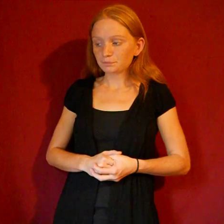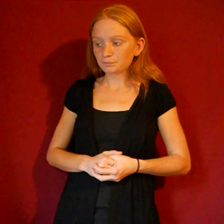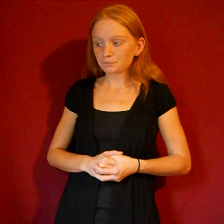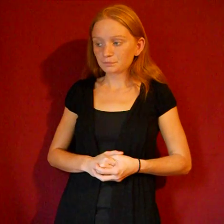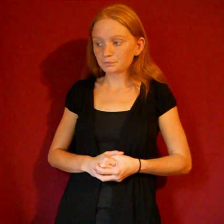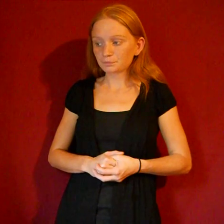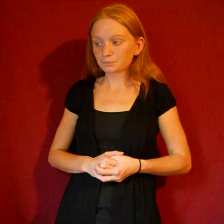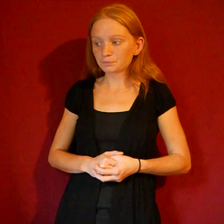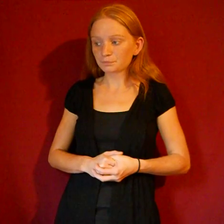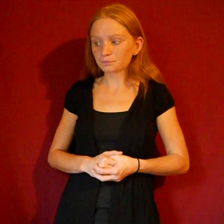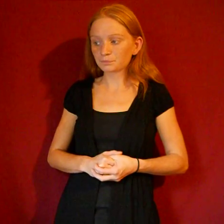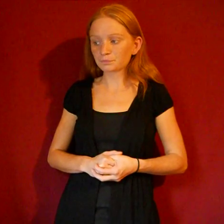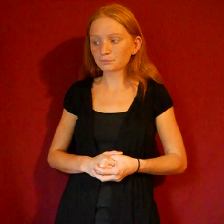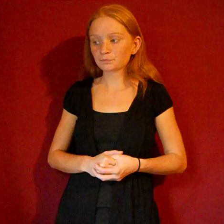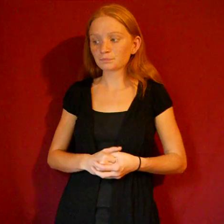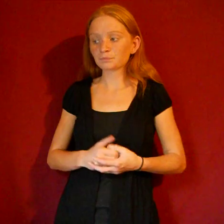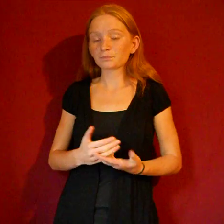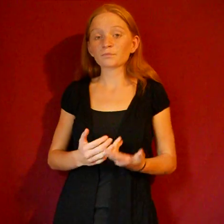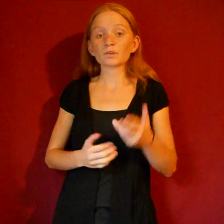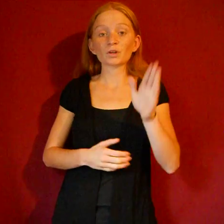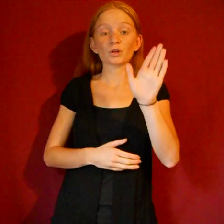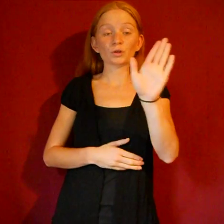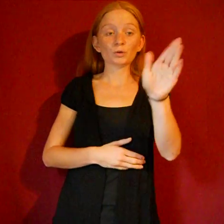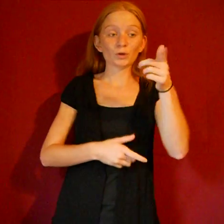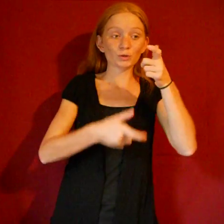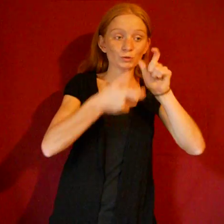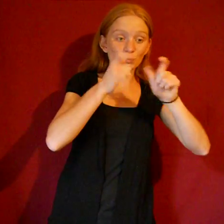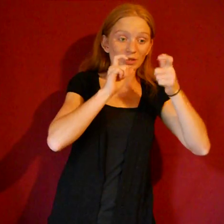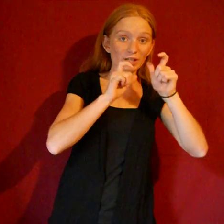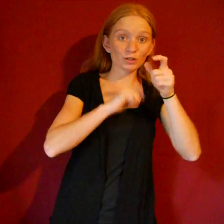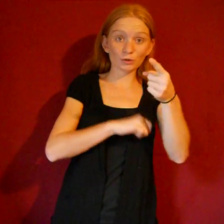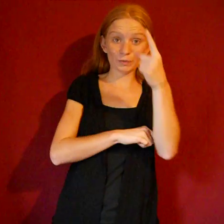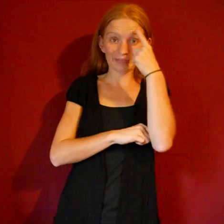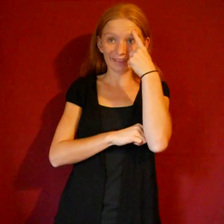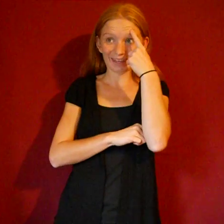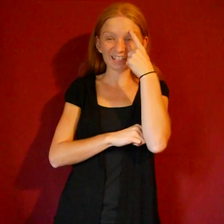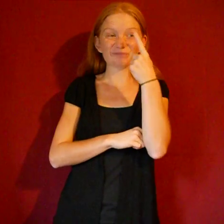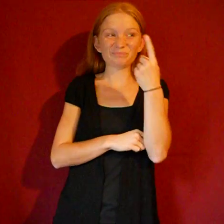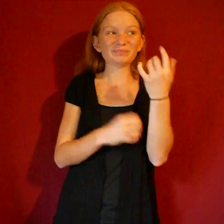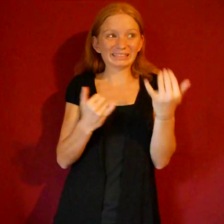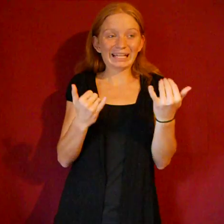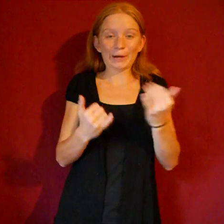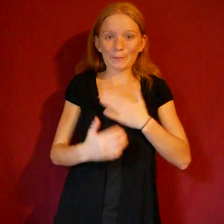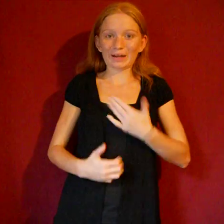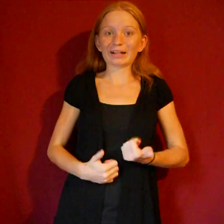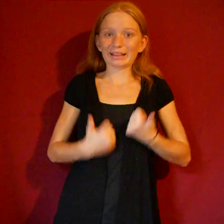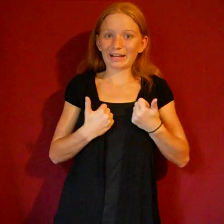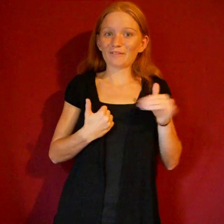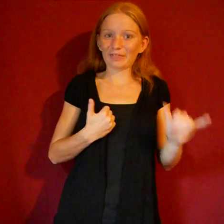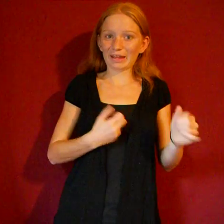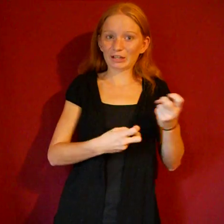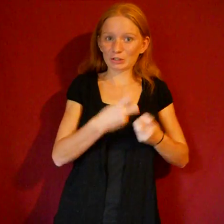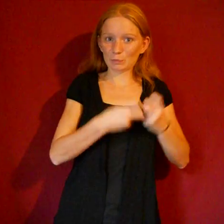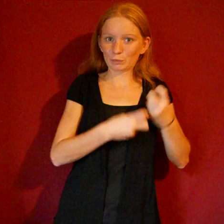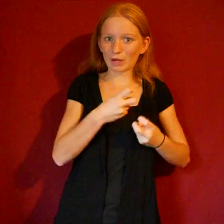Would you describe your drinking as a problem in your life now? Is it alienating any of your friends? Have you